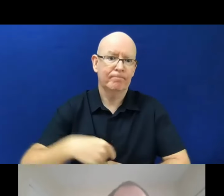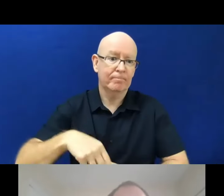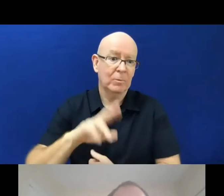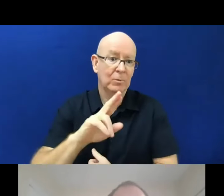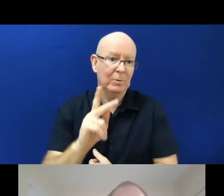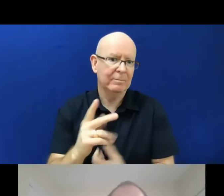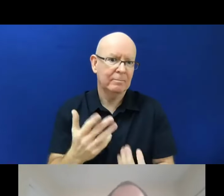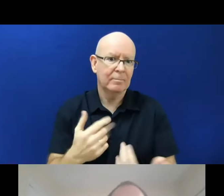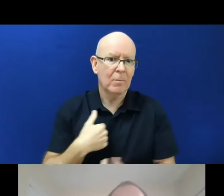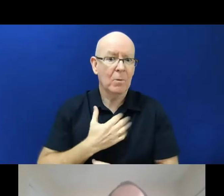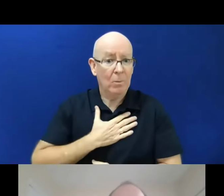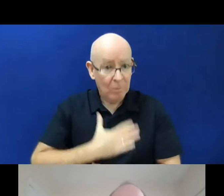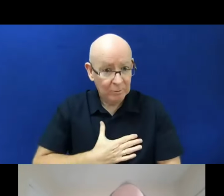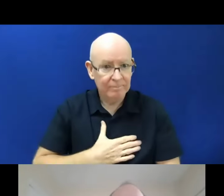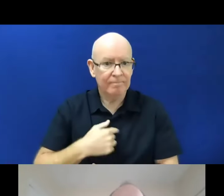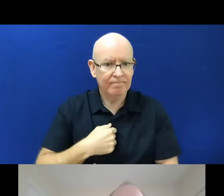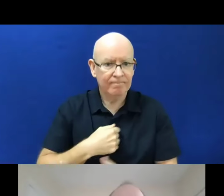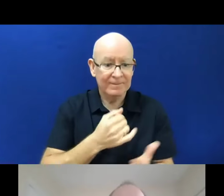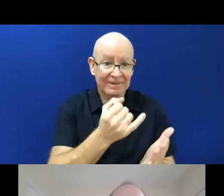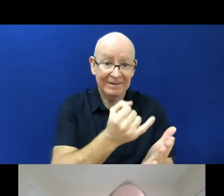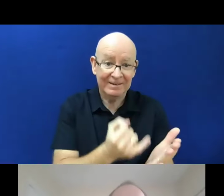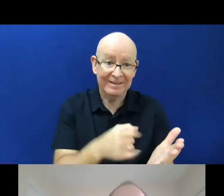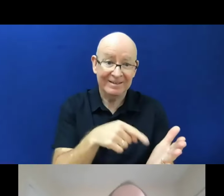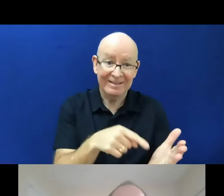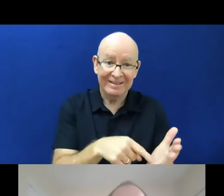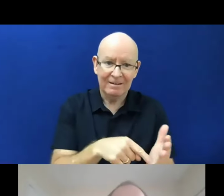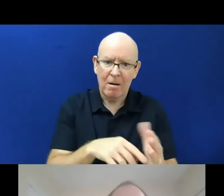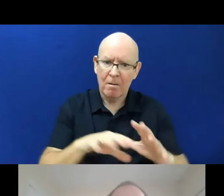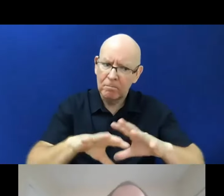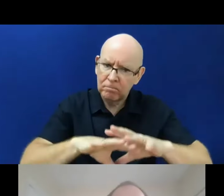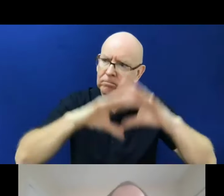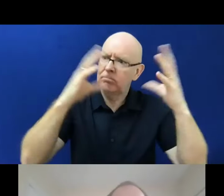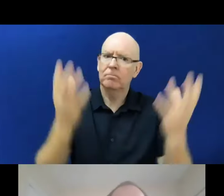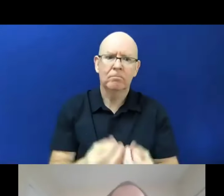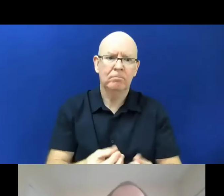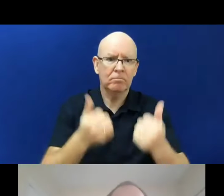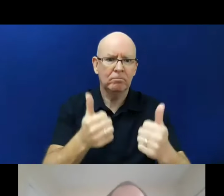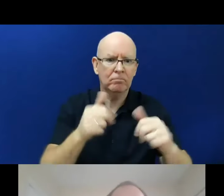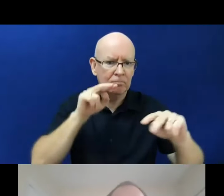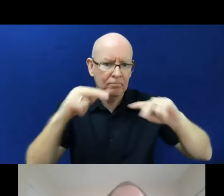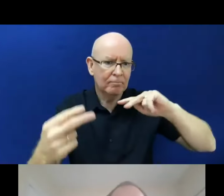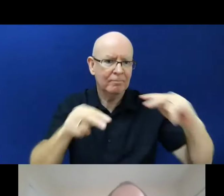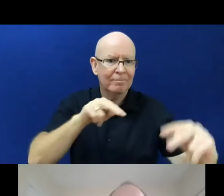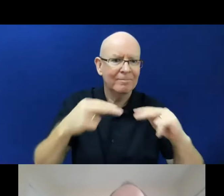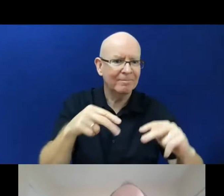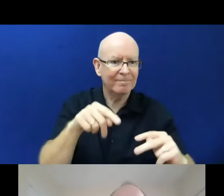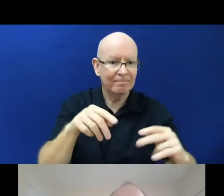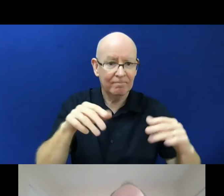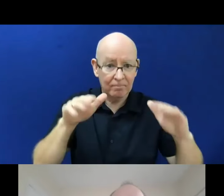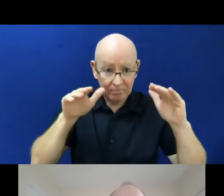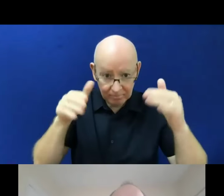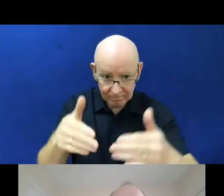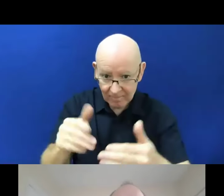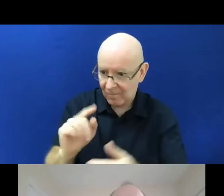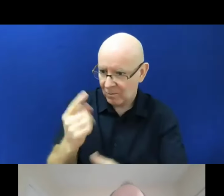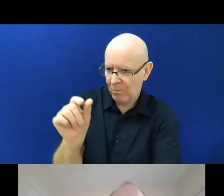make independent choices and to live life fully. So that's the first slide. Sorry,